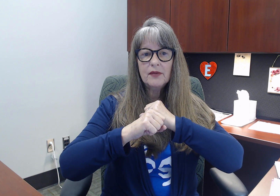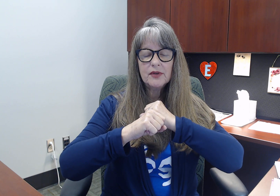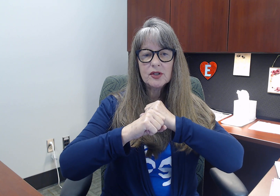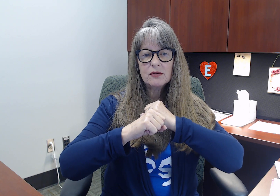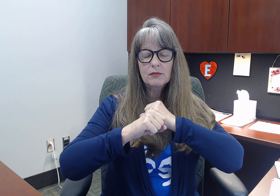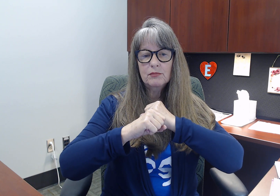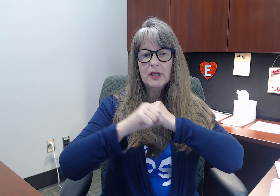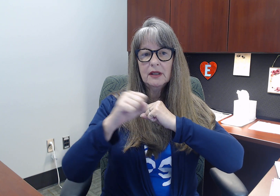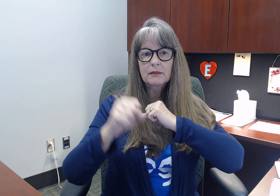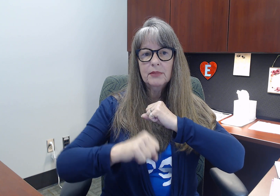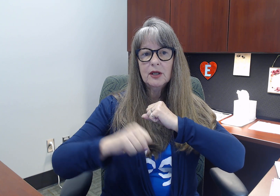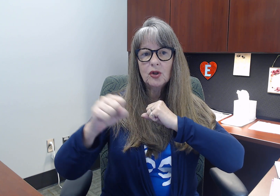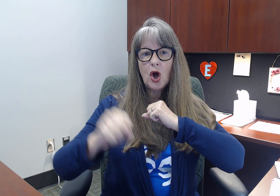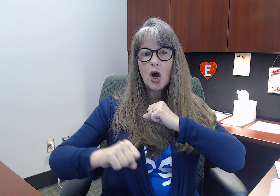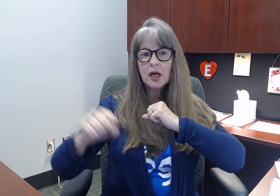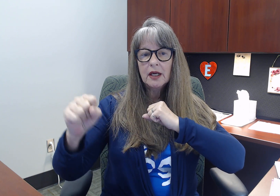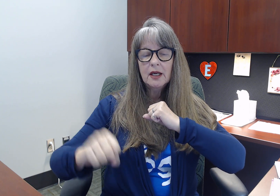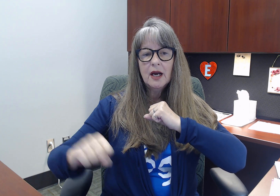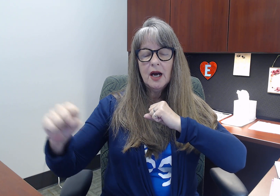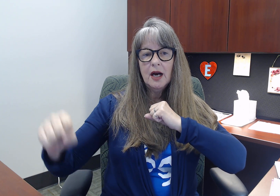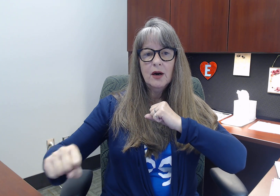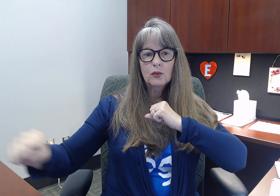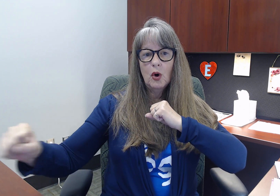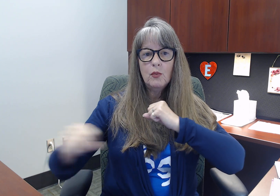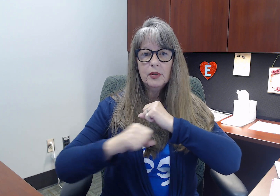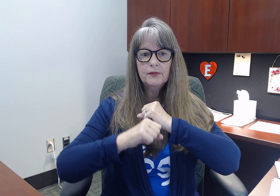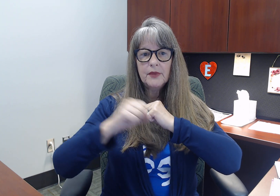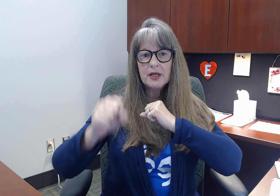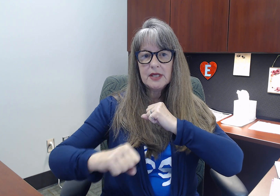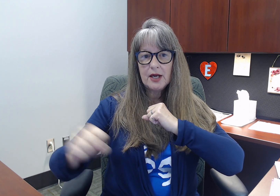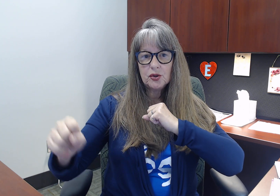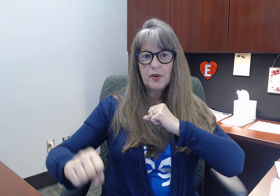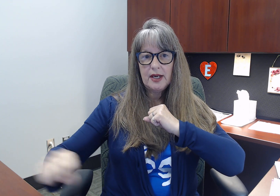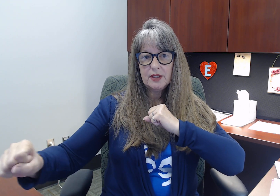this big long rope. Exaggerate.